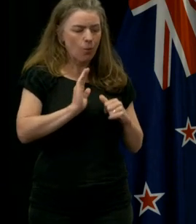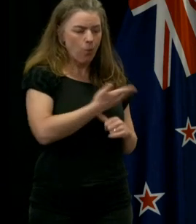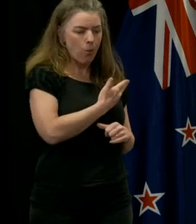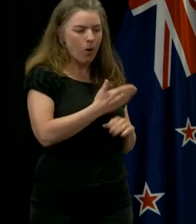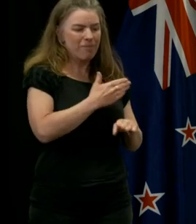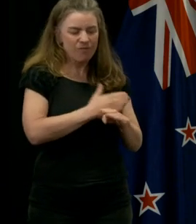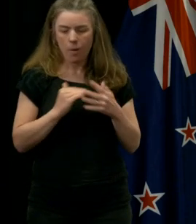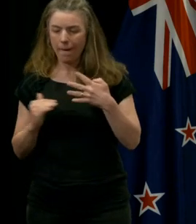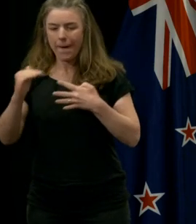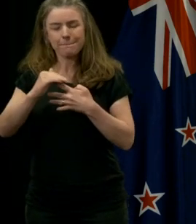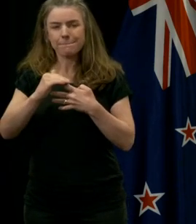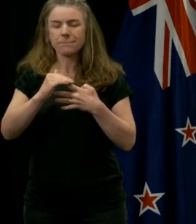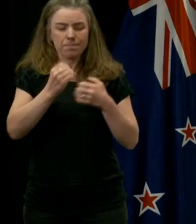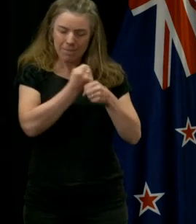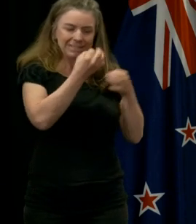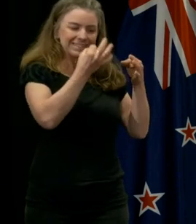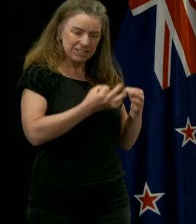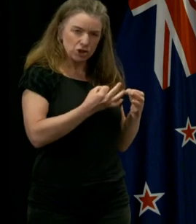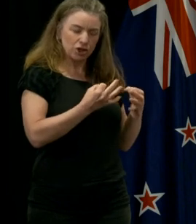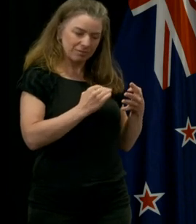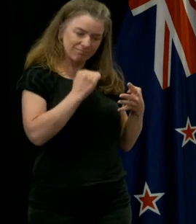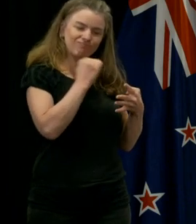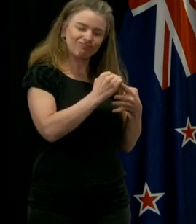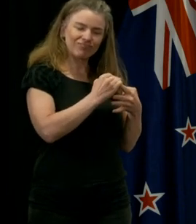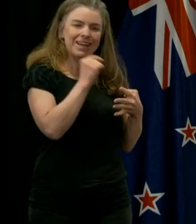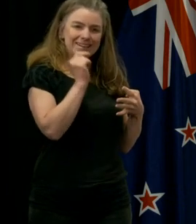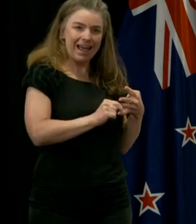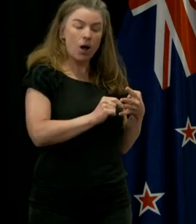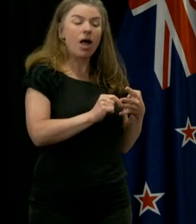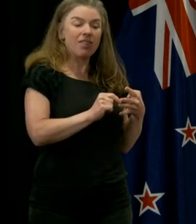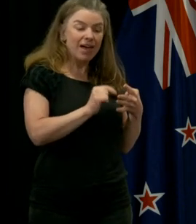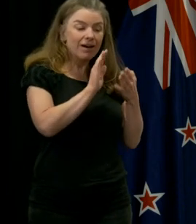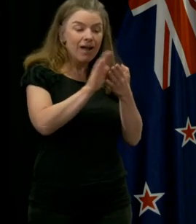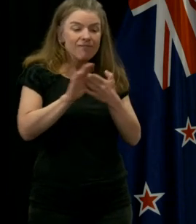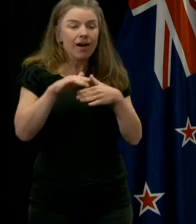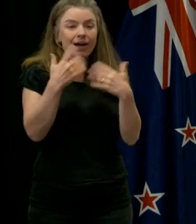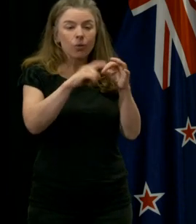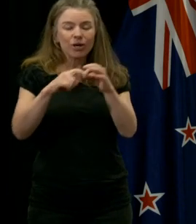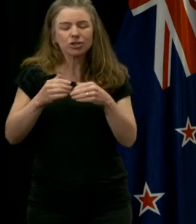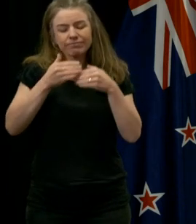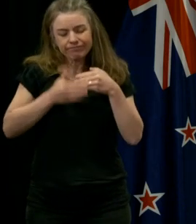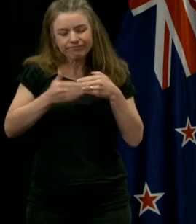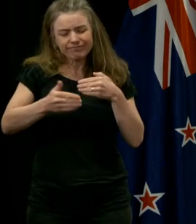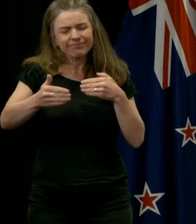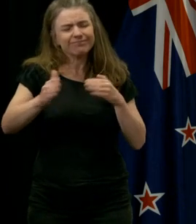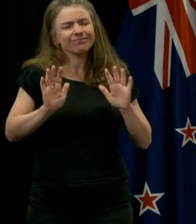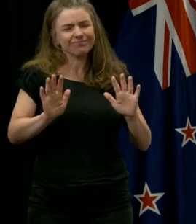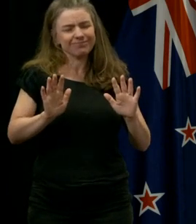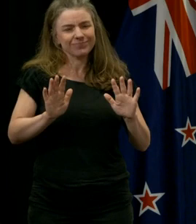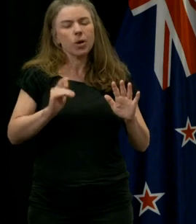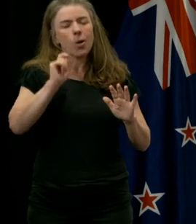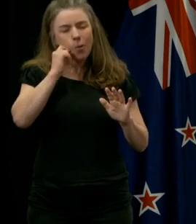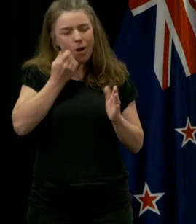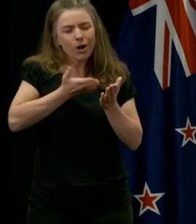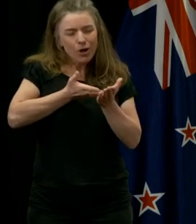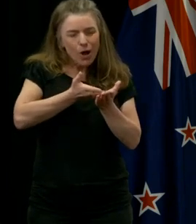to level 4. Every day we waited would have been more time that COVID-19 could spread in our community. So we will